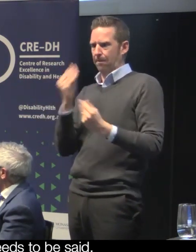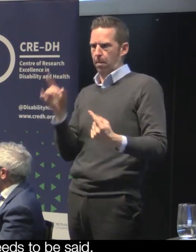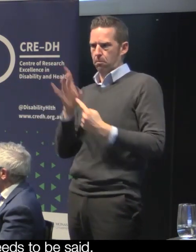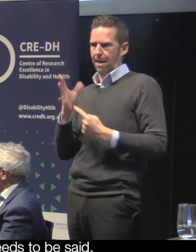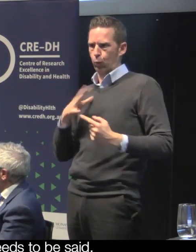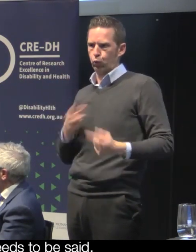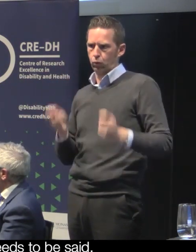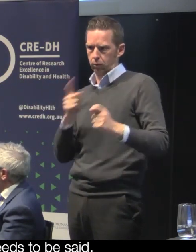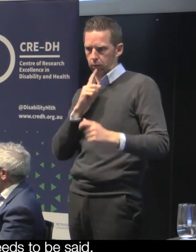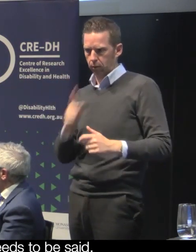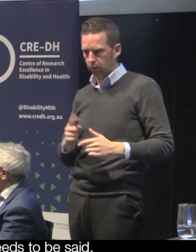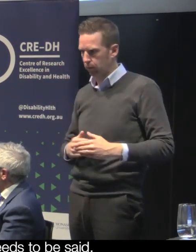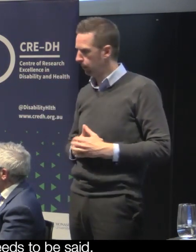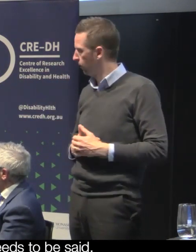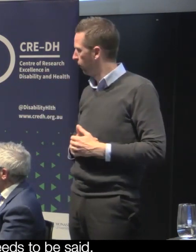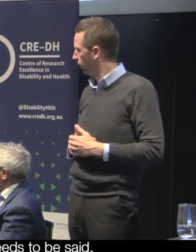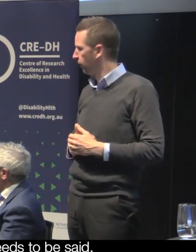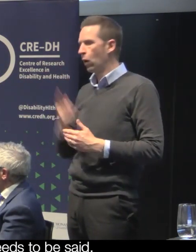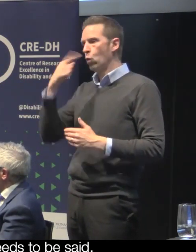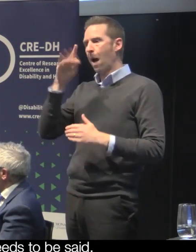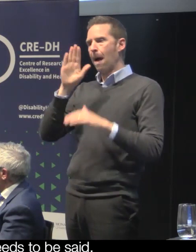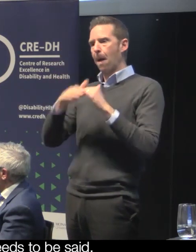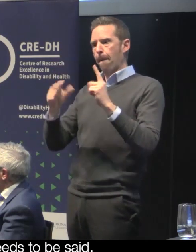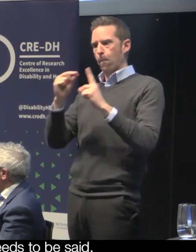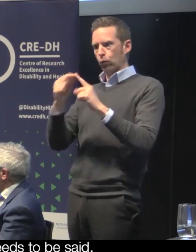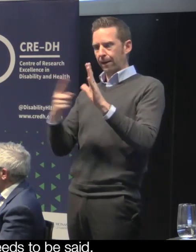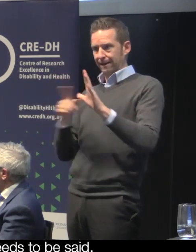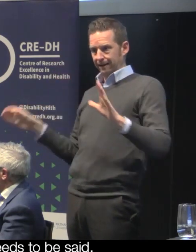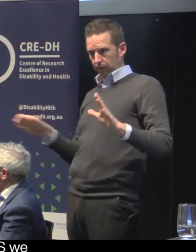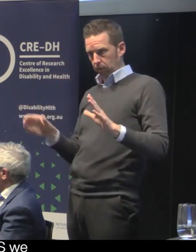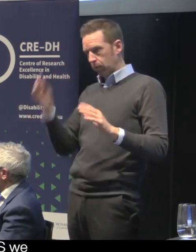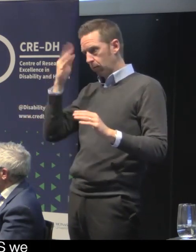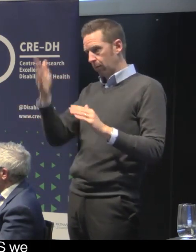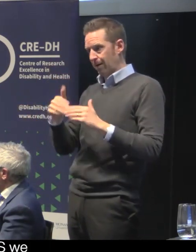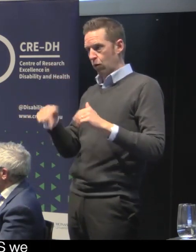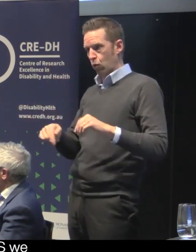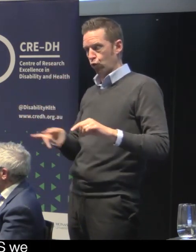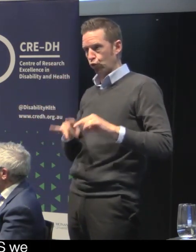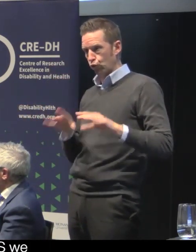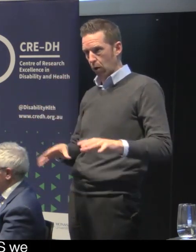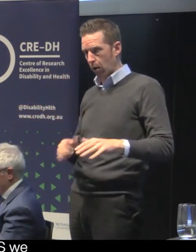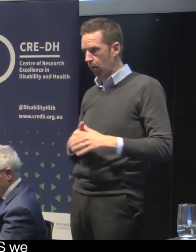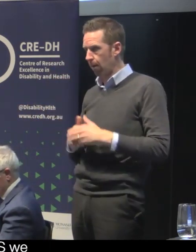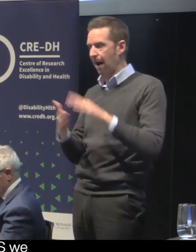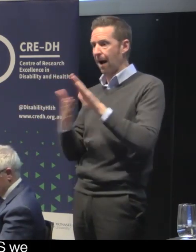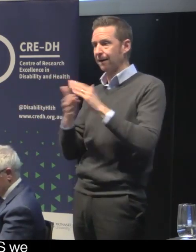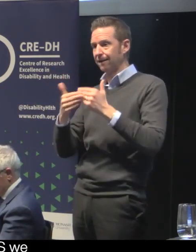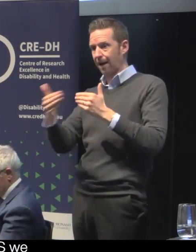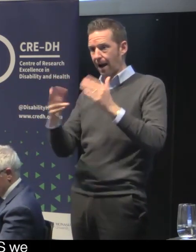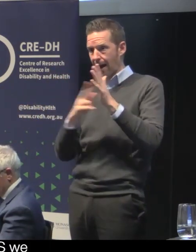that we've talked about personal assistants. In Australia, under the NDIS, we